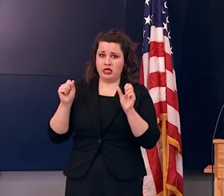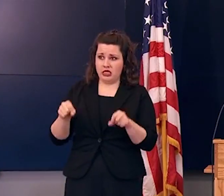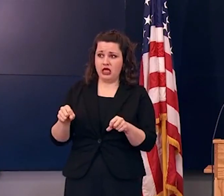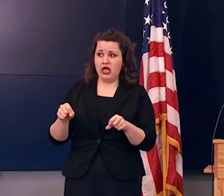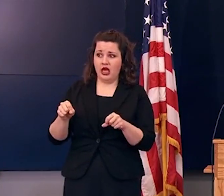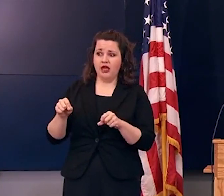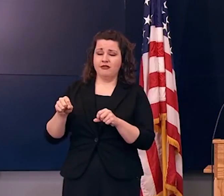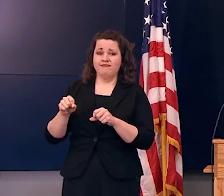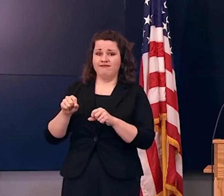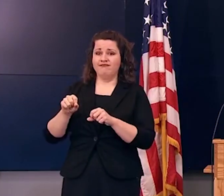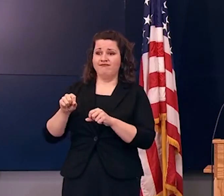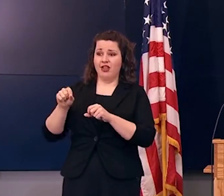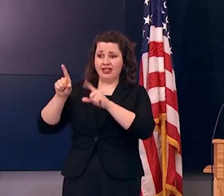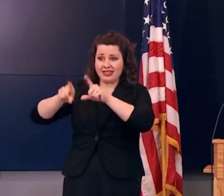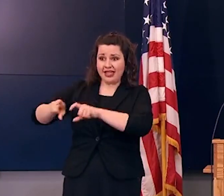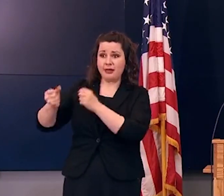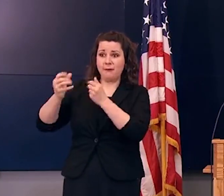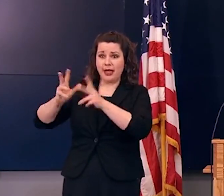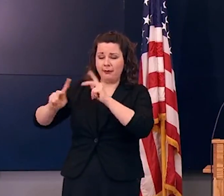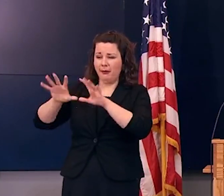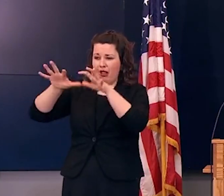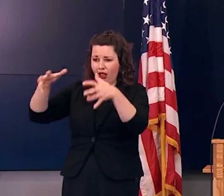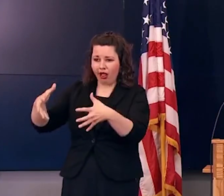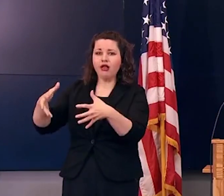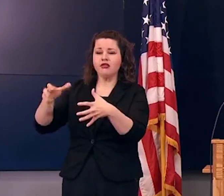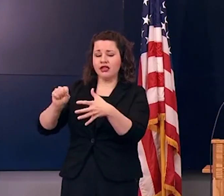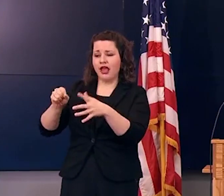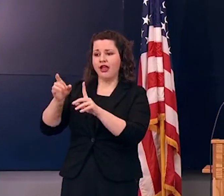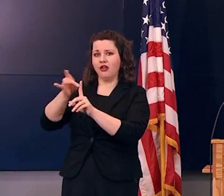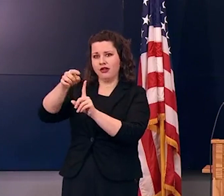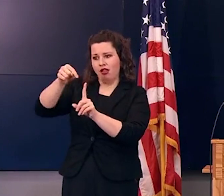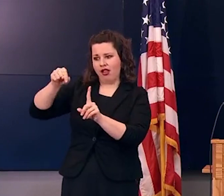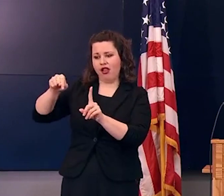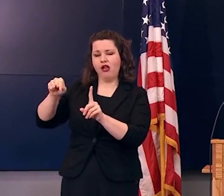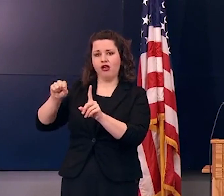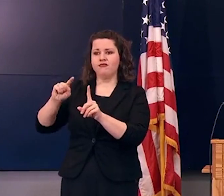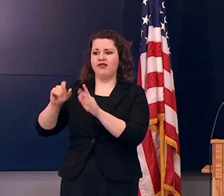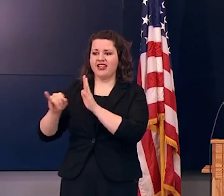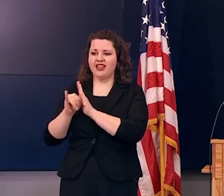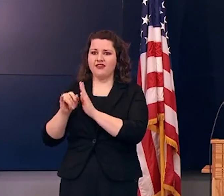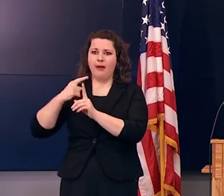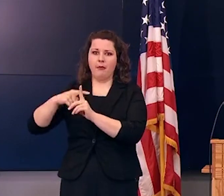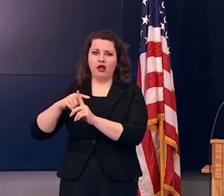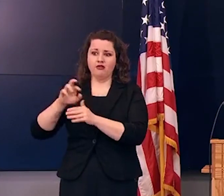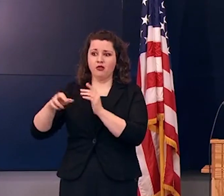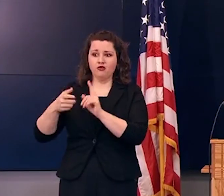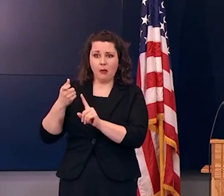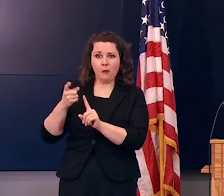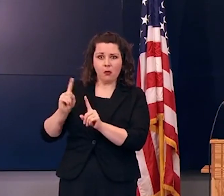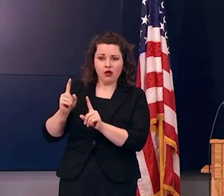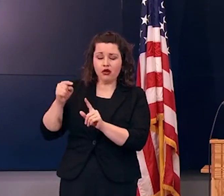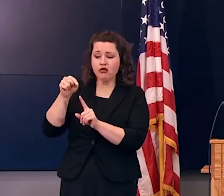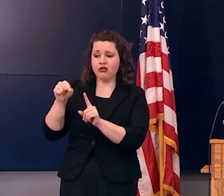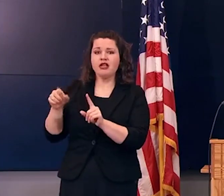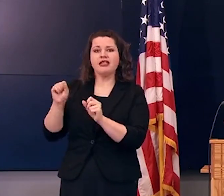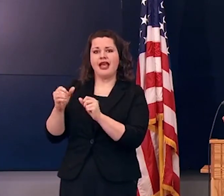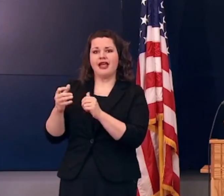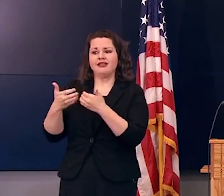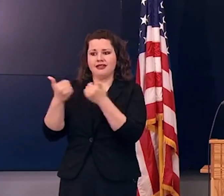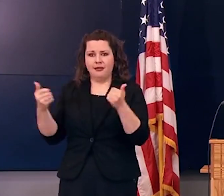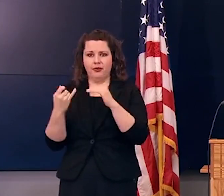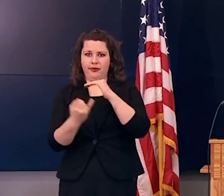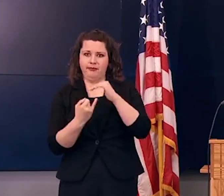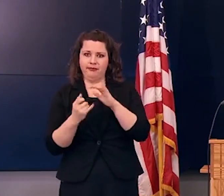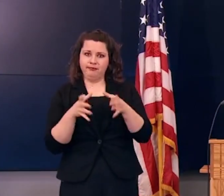do surveillance testing, contact tracing, to identify where some of these positive cases are so that we can separate,